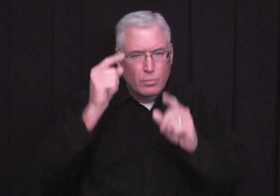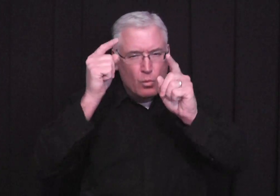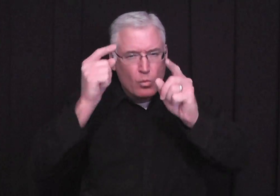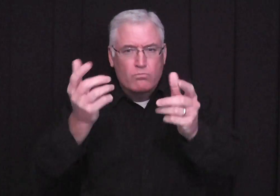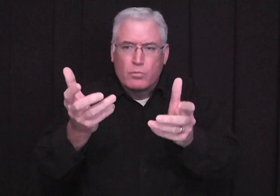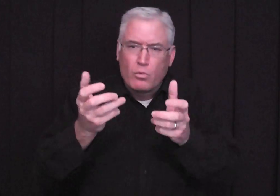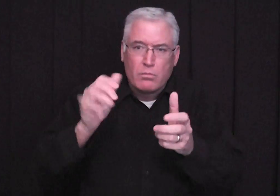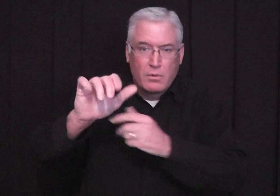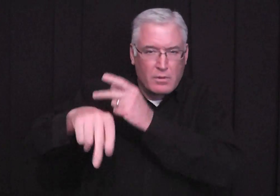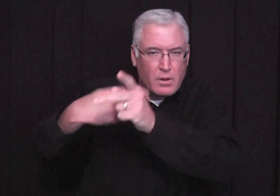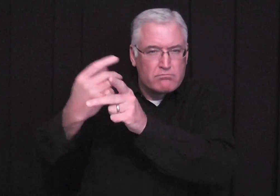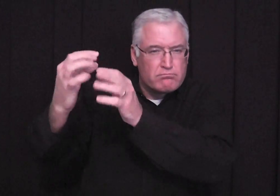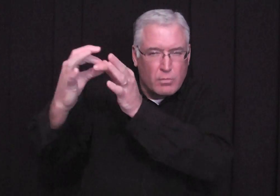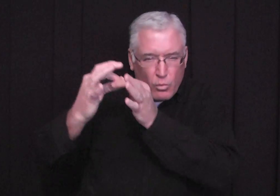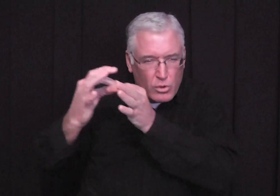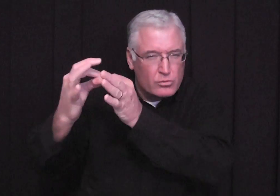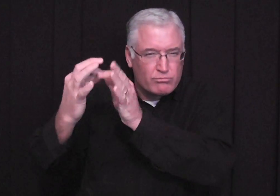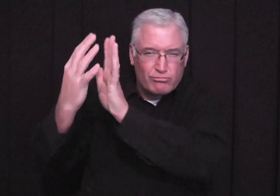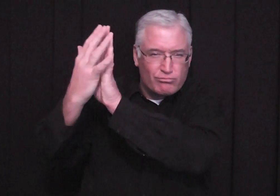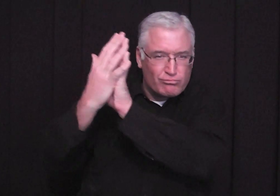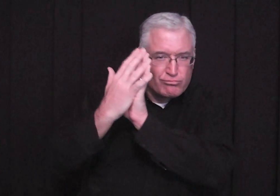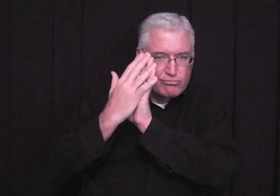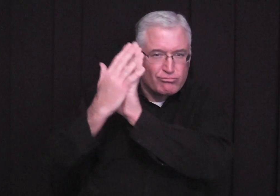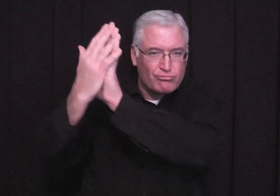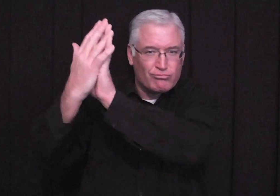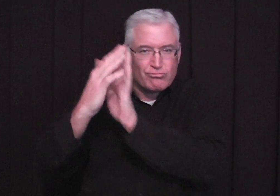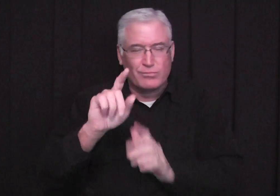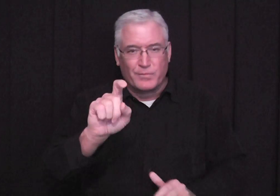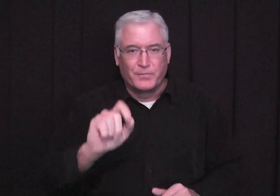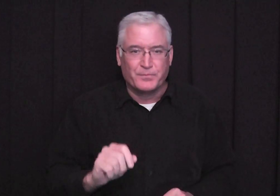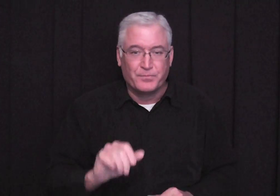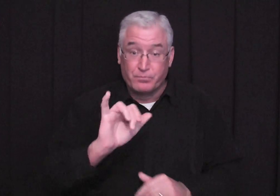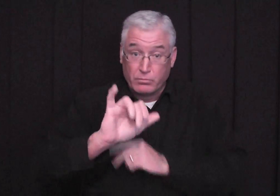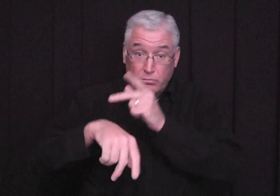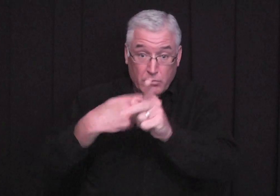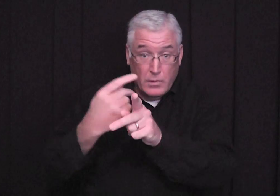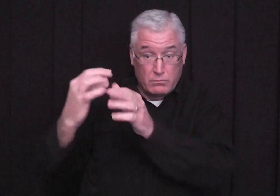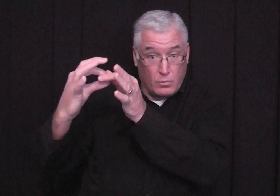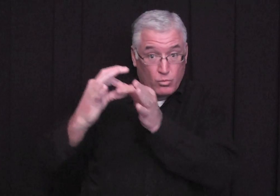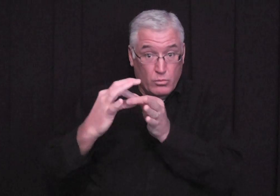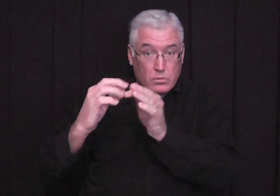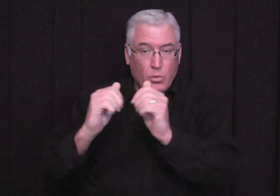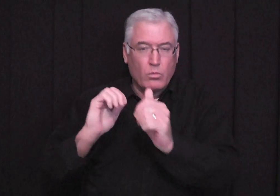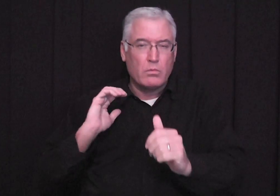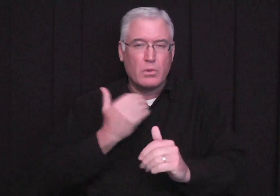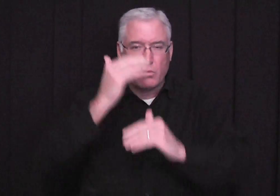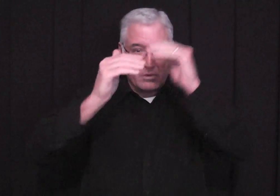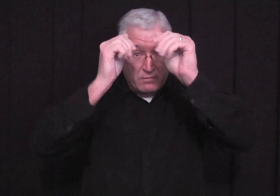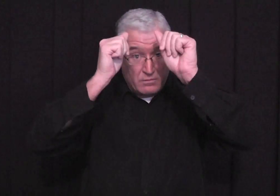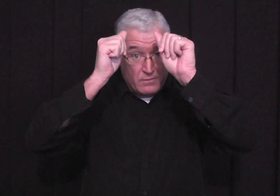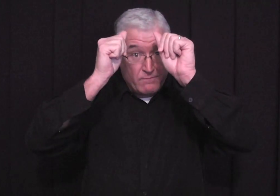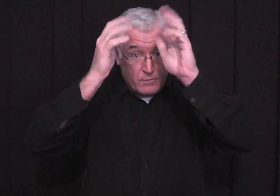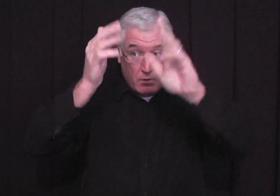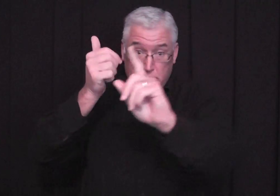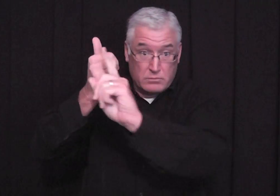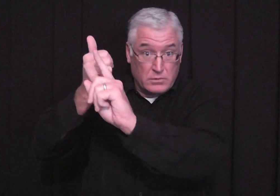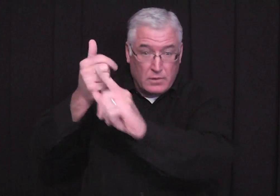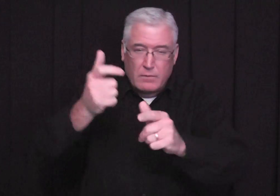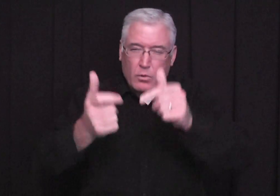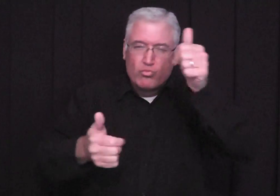are a follower of Christ, your goal is to have this kind of a relationship, the kind of a relationship that